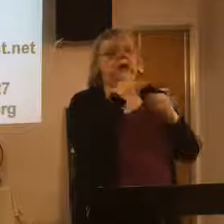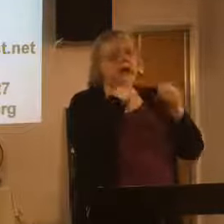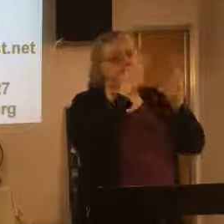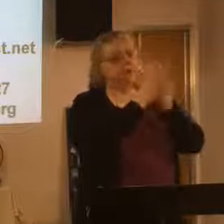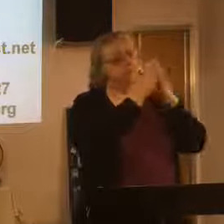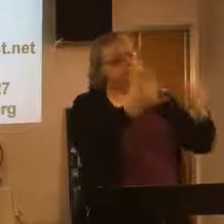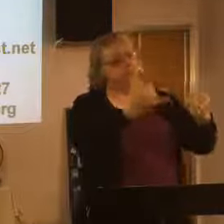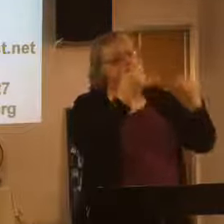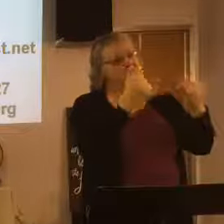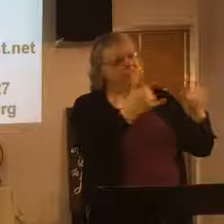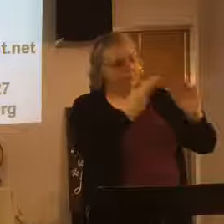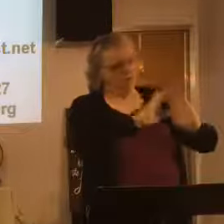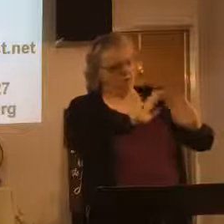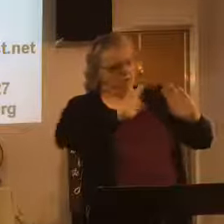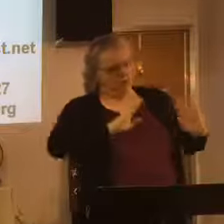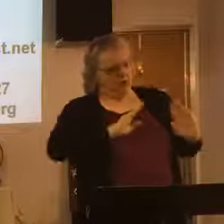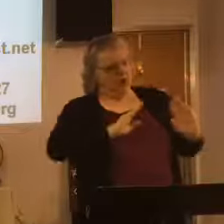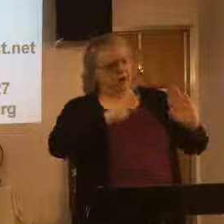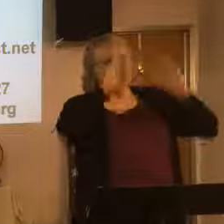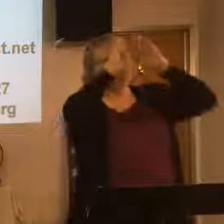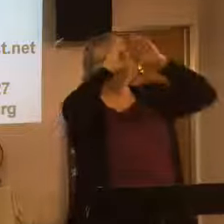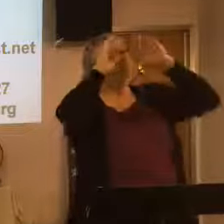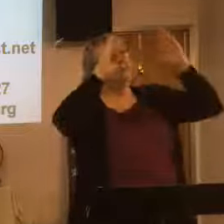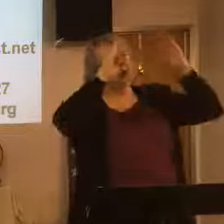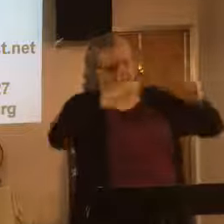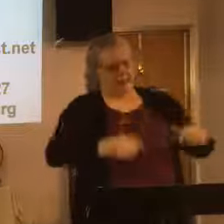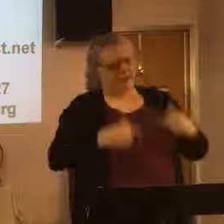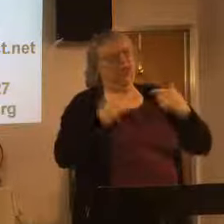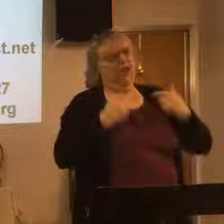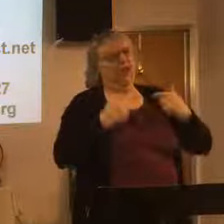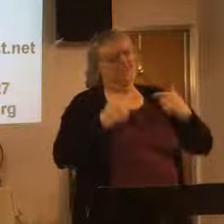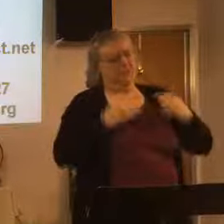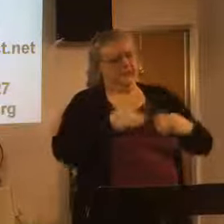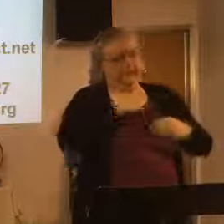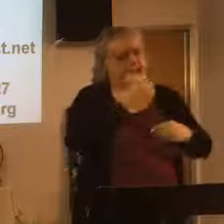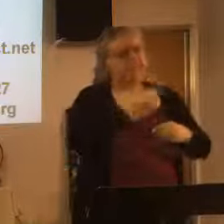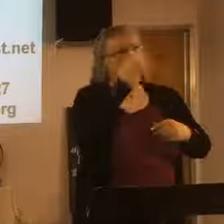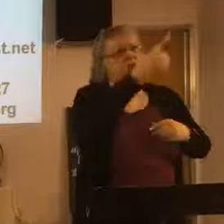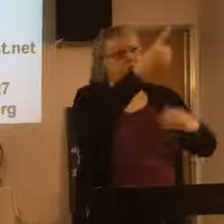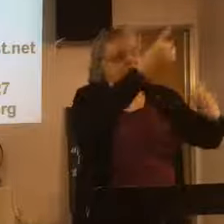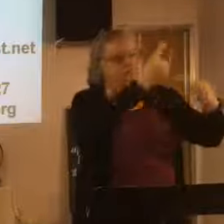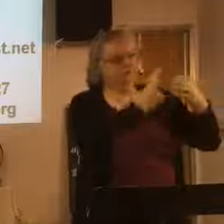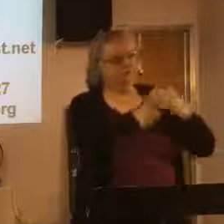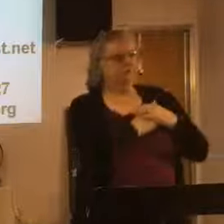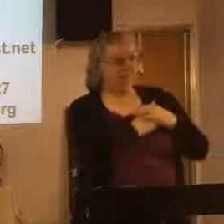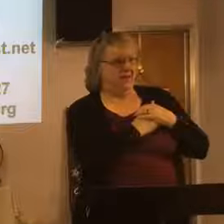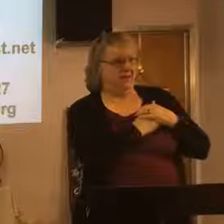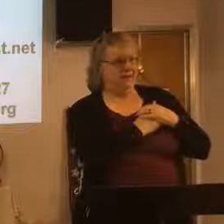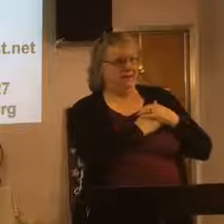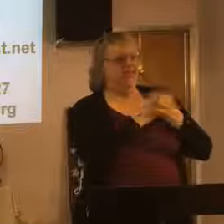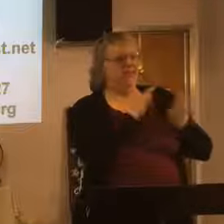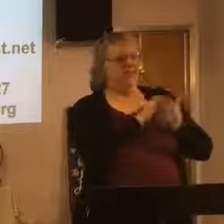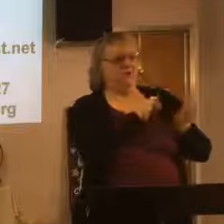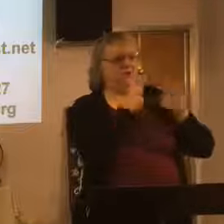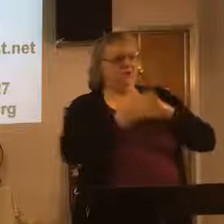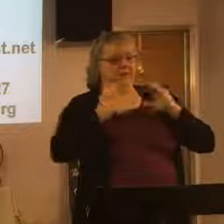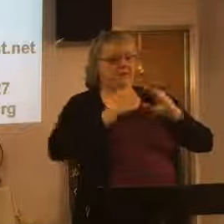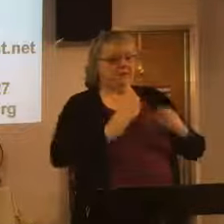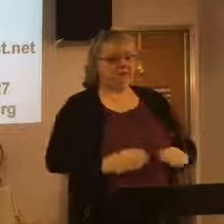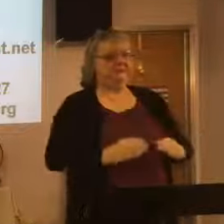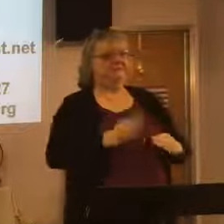pray right now they would open their heart and life and invite you in, and they would become a citizen of